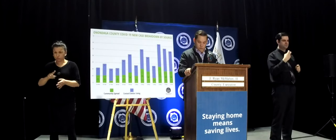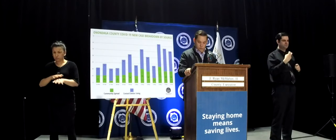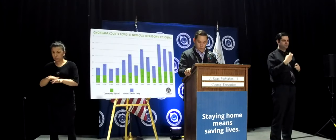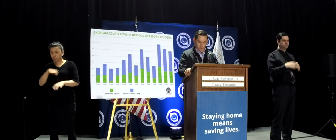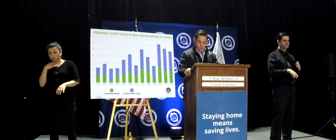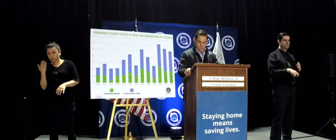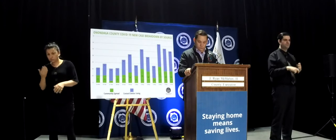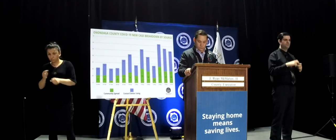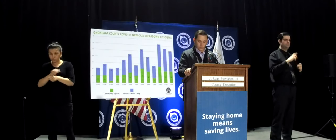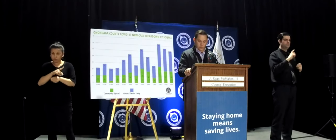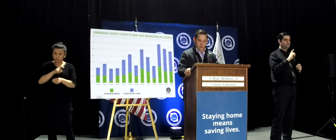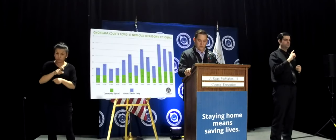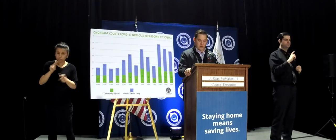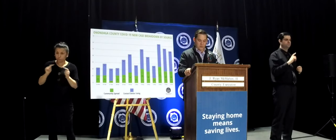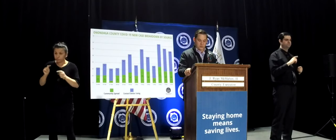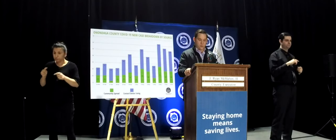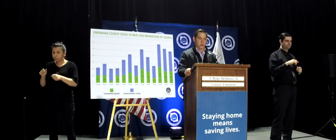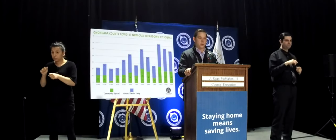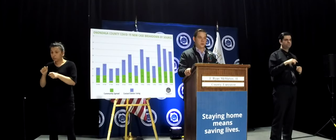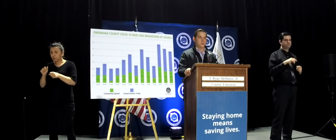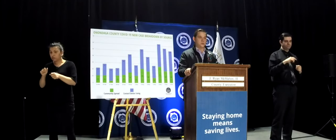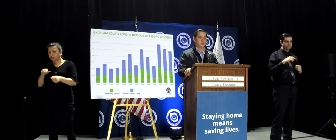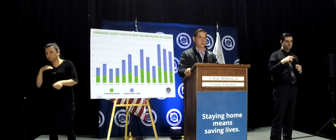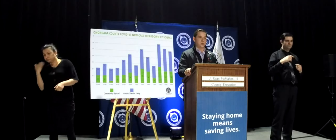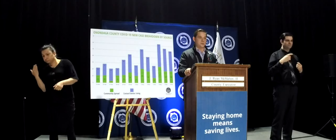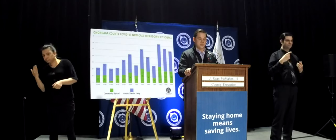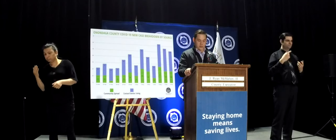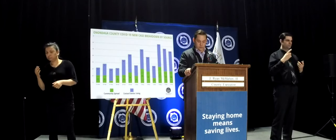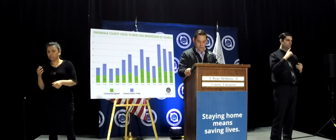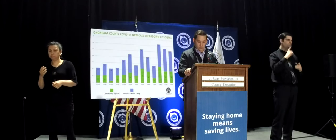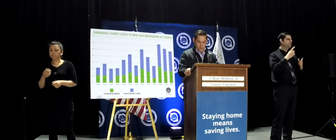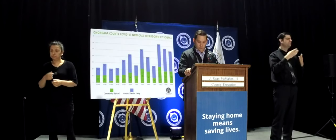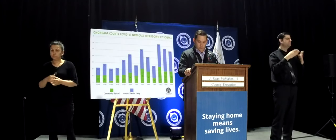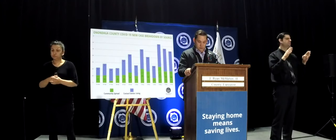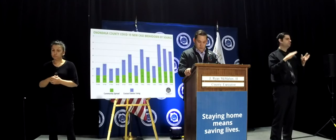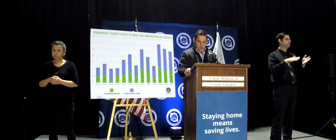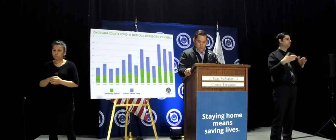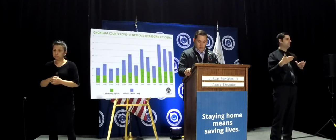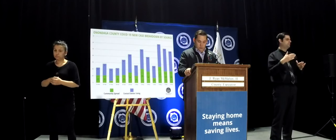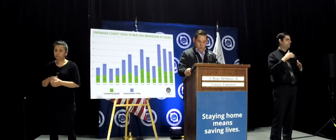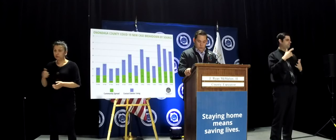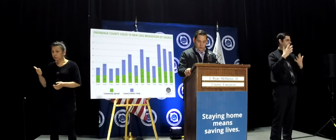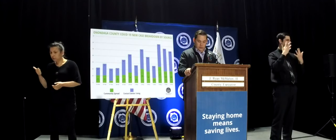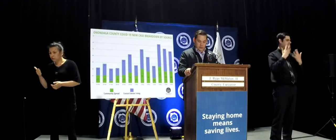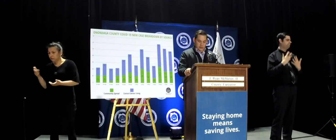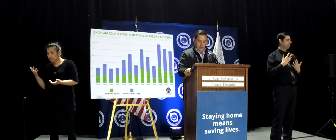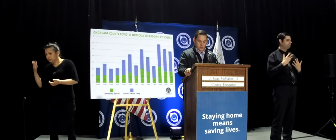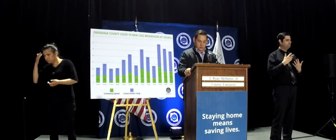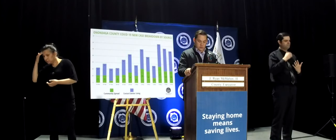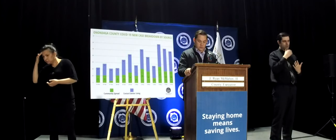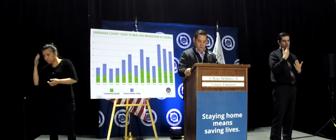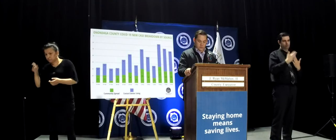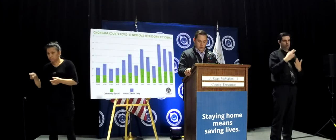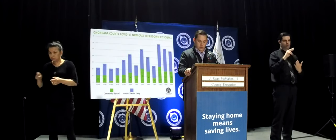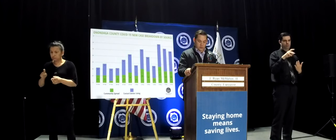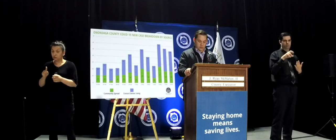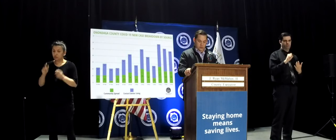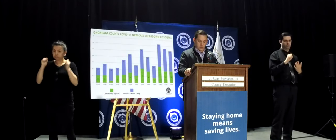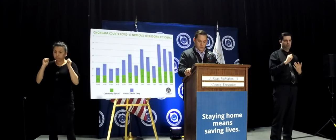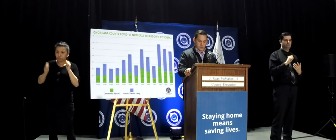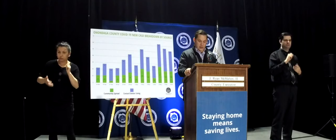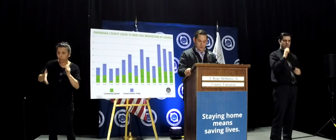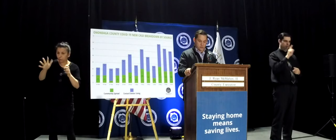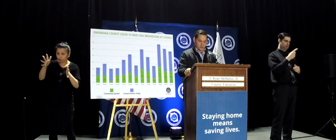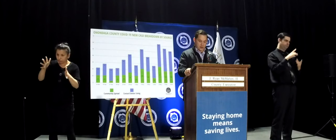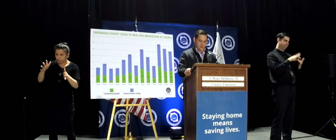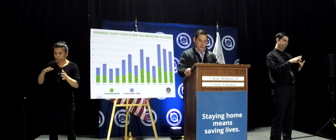lost in the community where their families have been unable to grieve together. When we look at the data with our